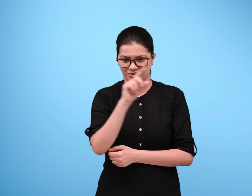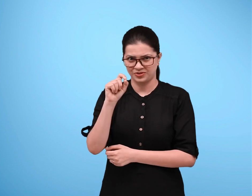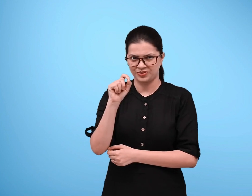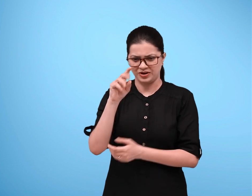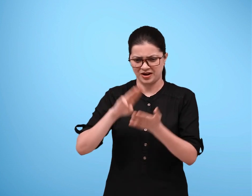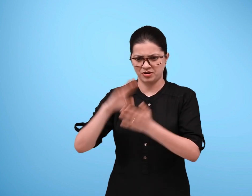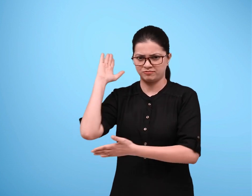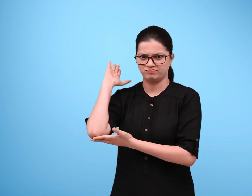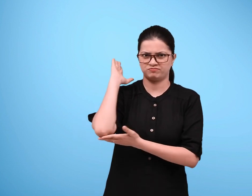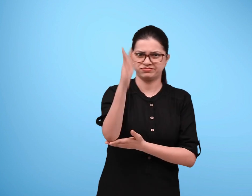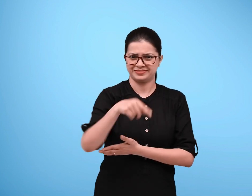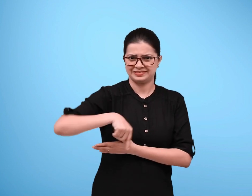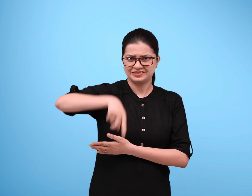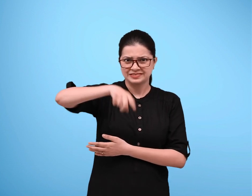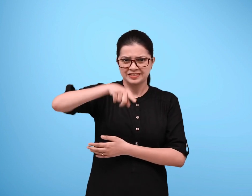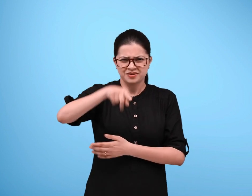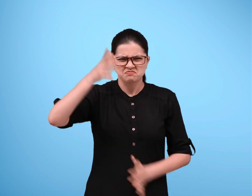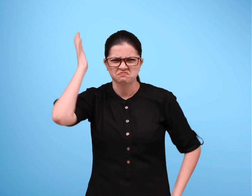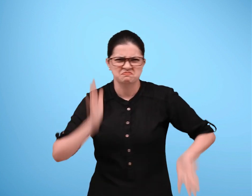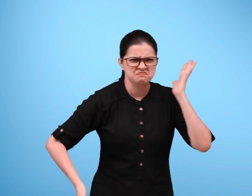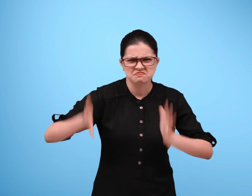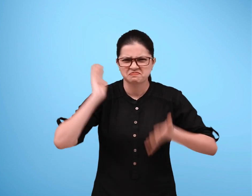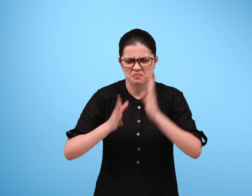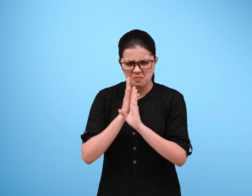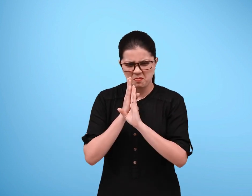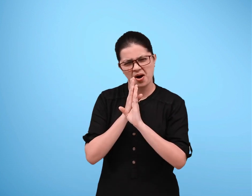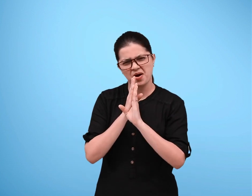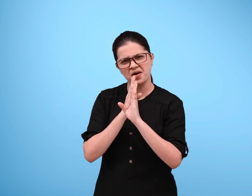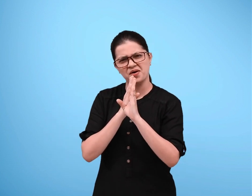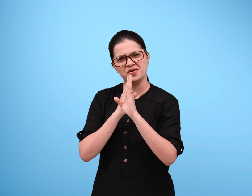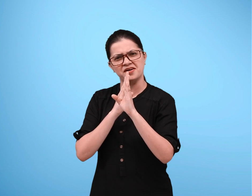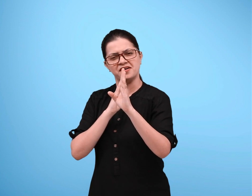Sprinters in a 100-meter race also move along a straight track.